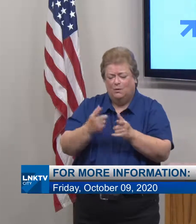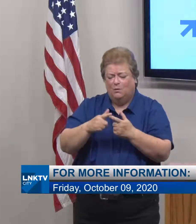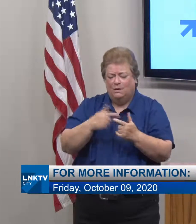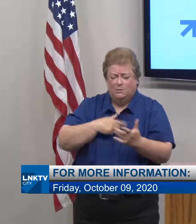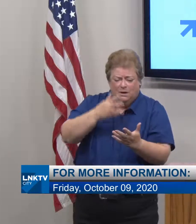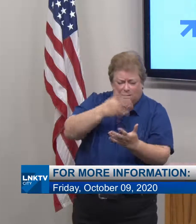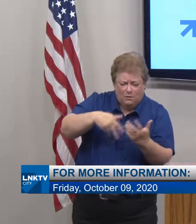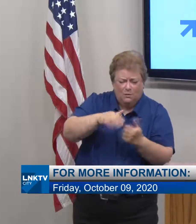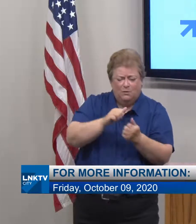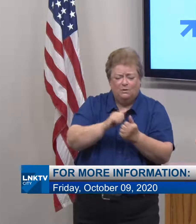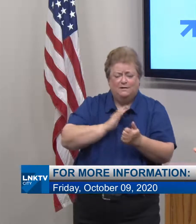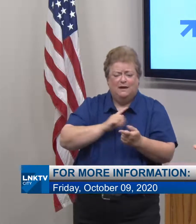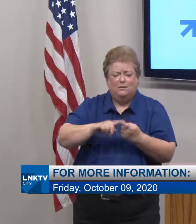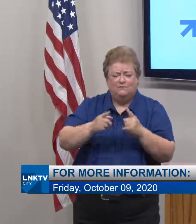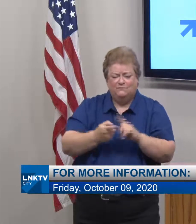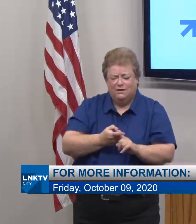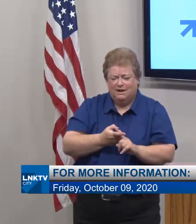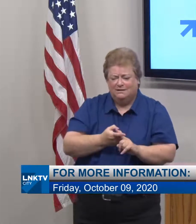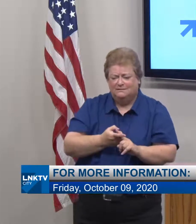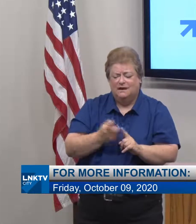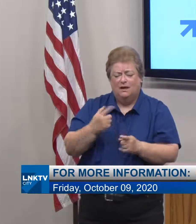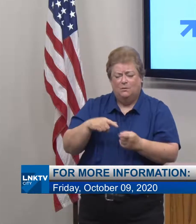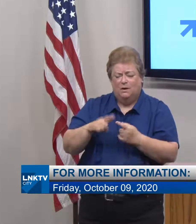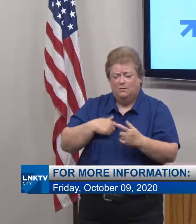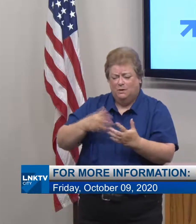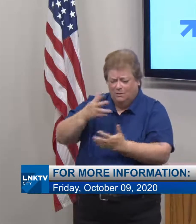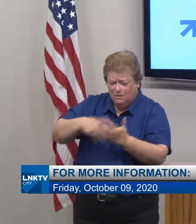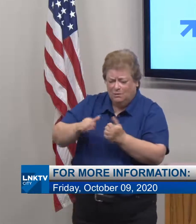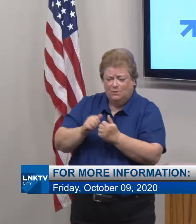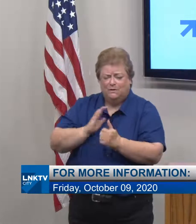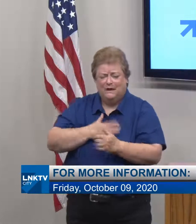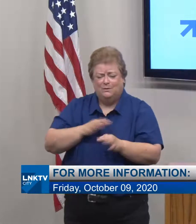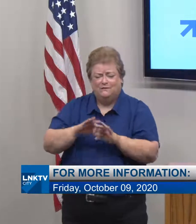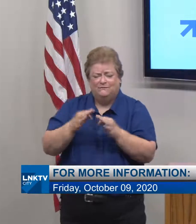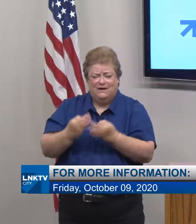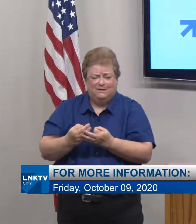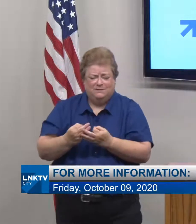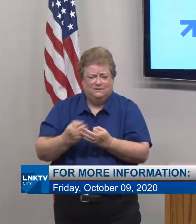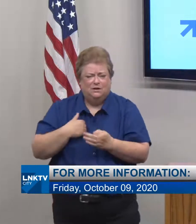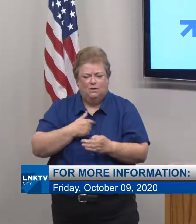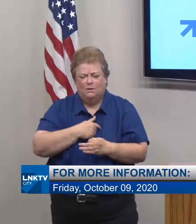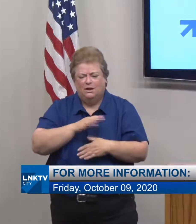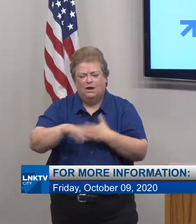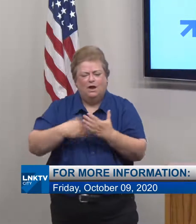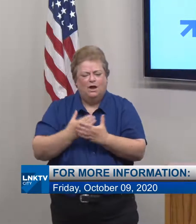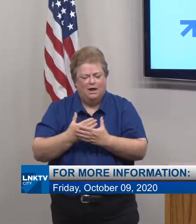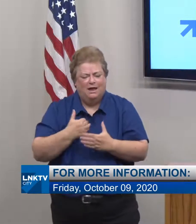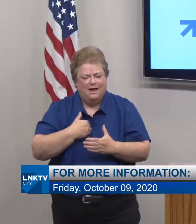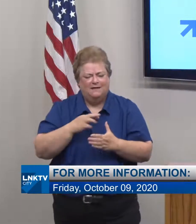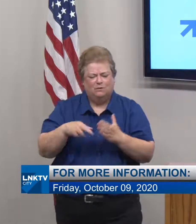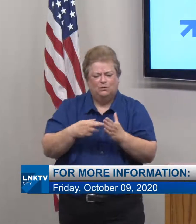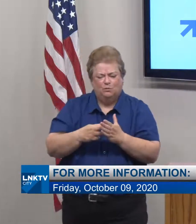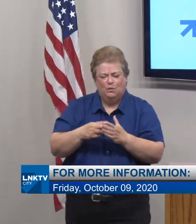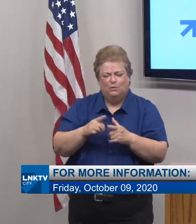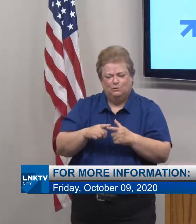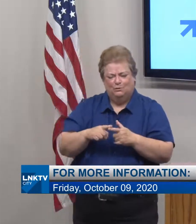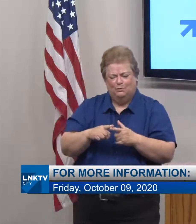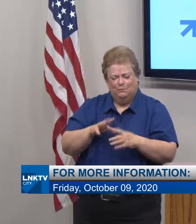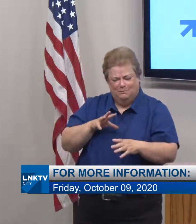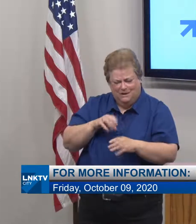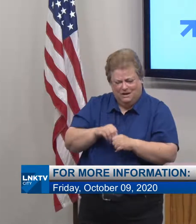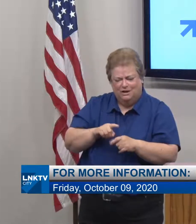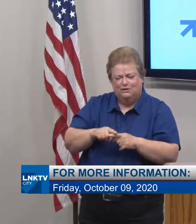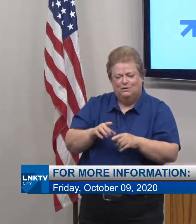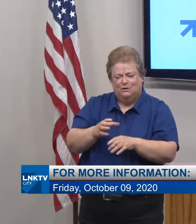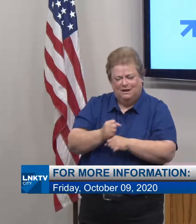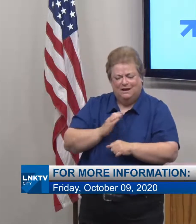out in public, and when we're with family. So we all have a role to play in getting our children back in the classroom, and we invite you to be a